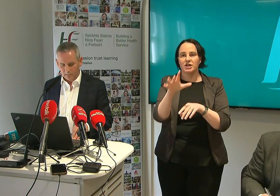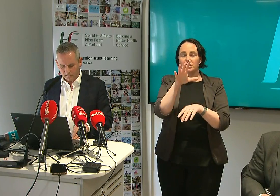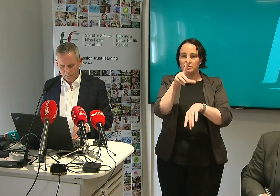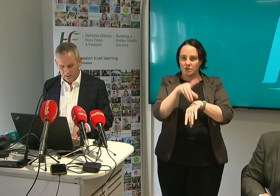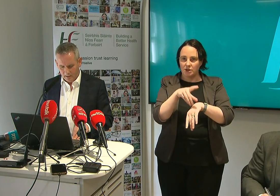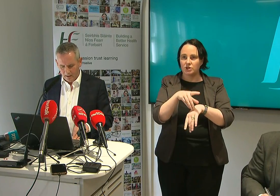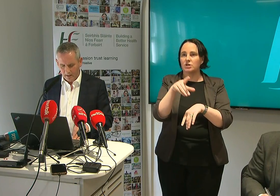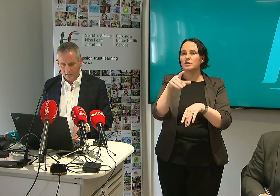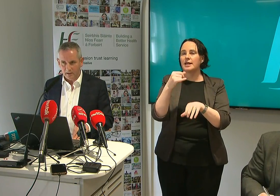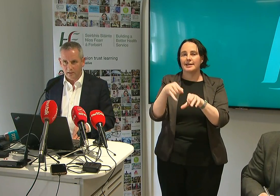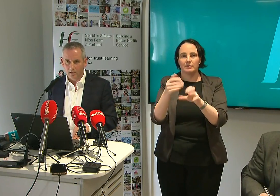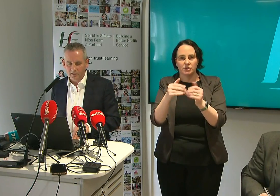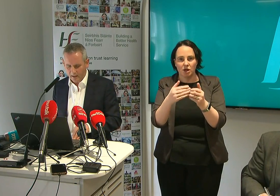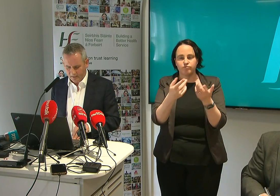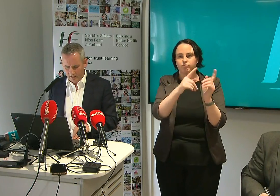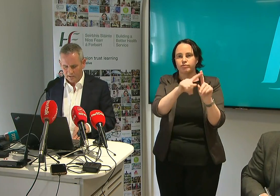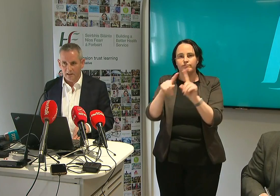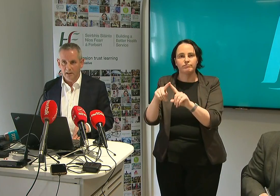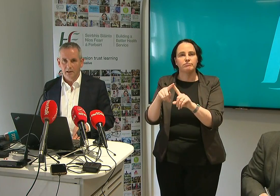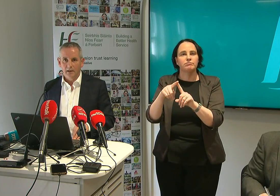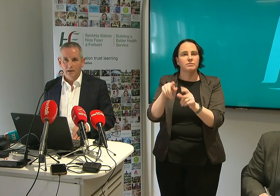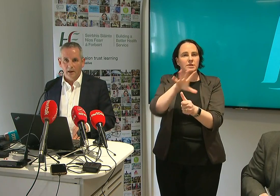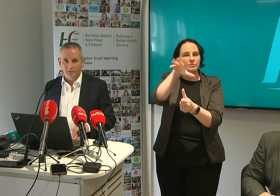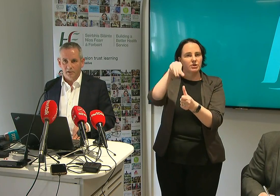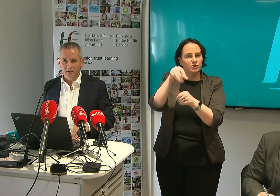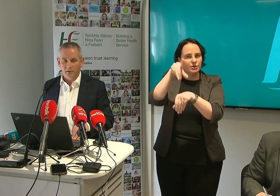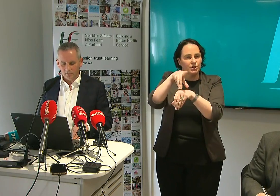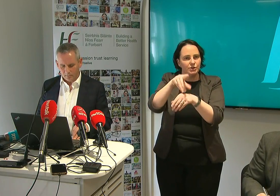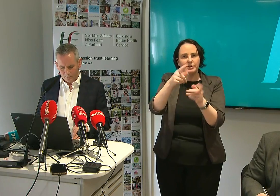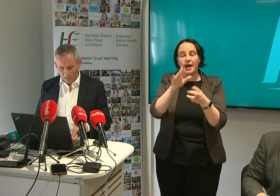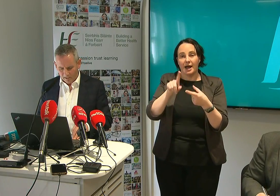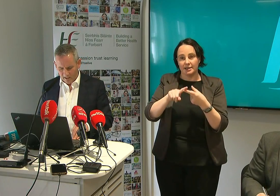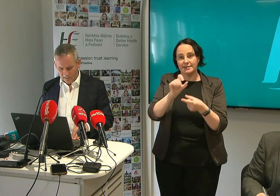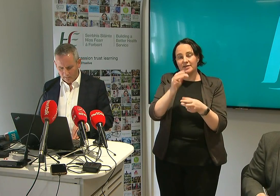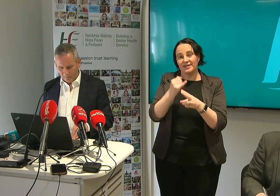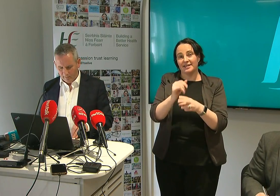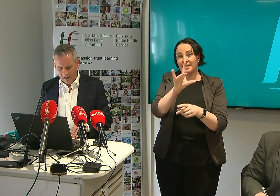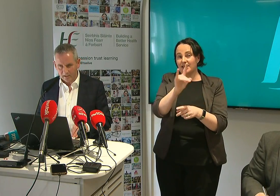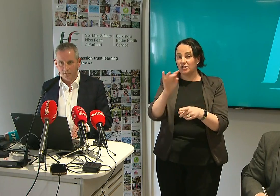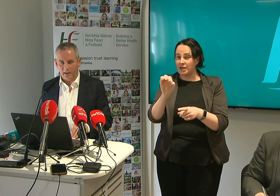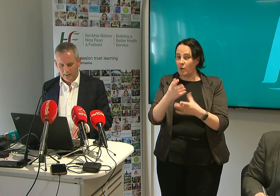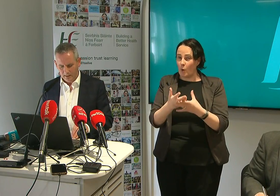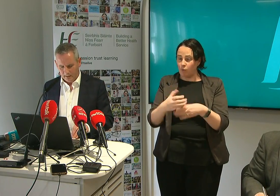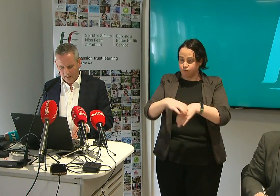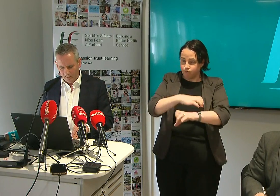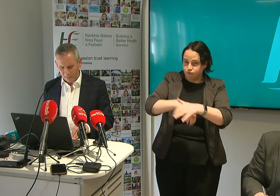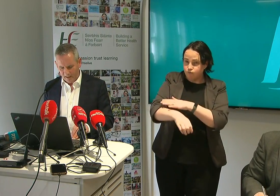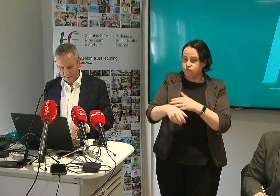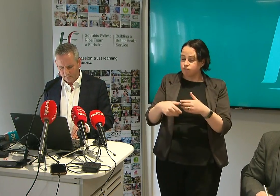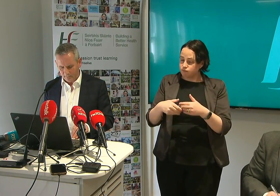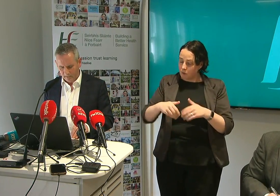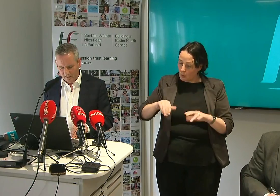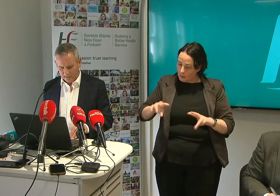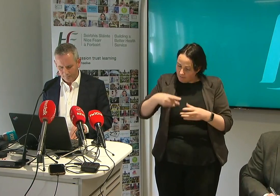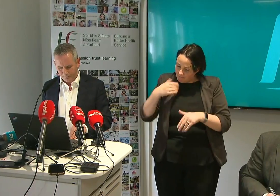pharmacies, consultants, and indeed their own staff in the HSE for the continuous mobilisation in a very relentless way over the